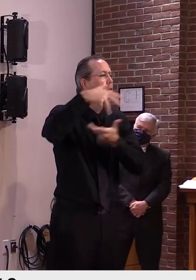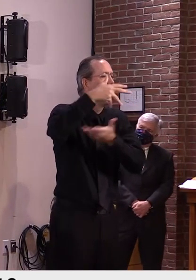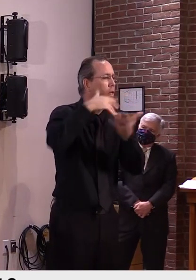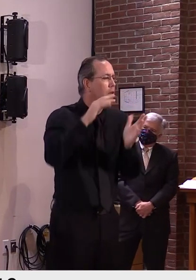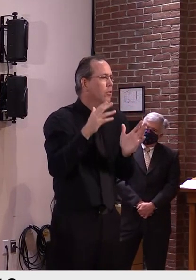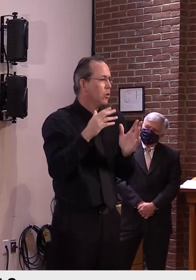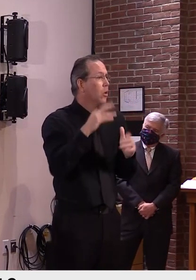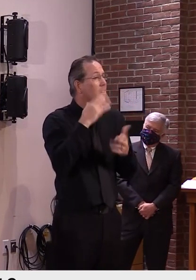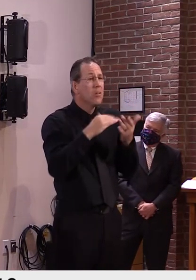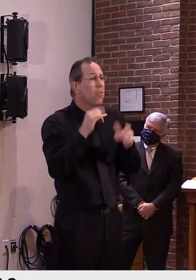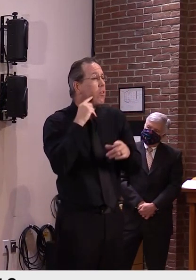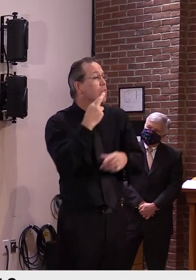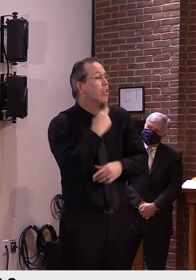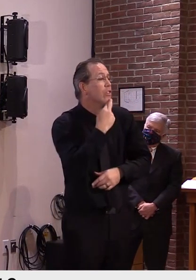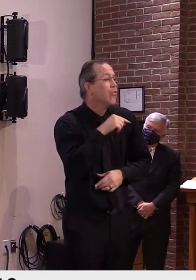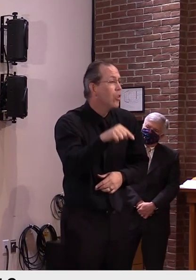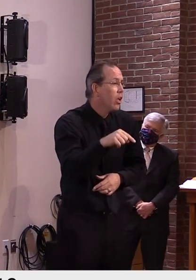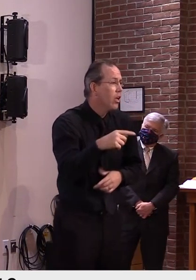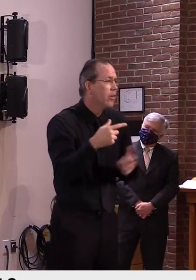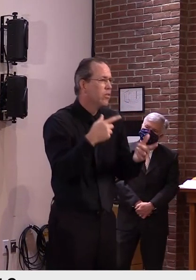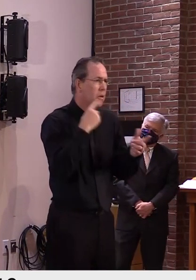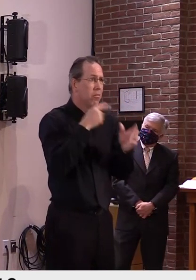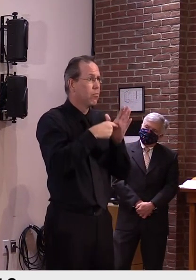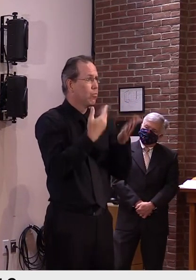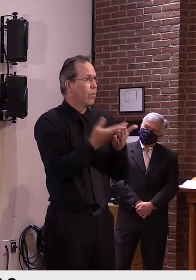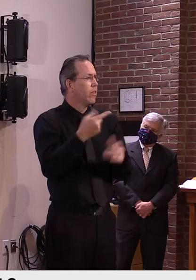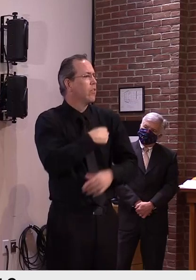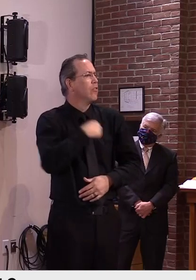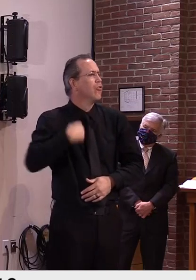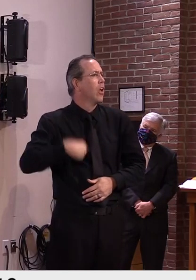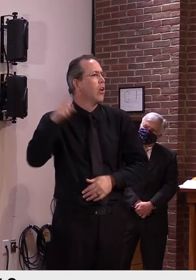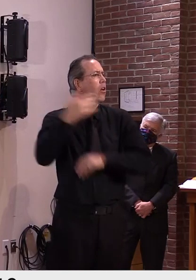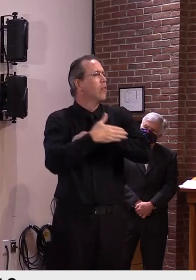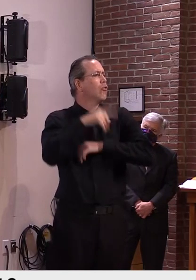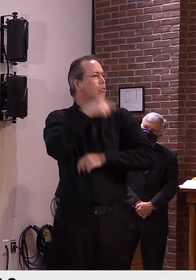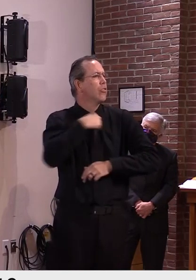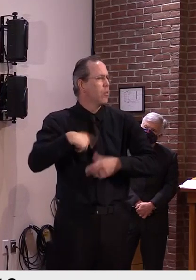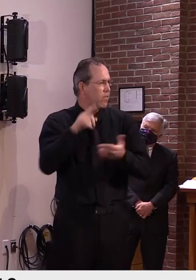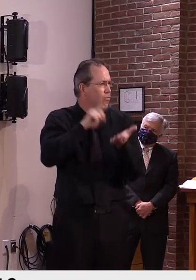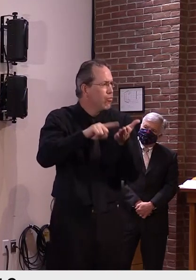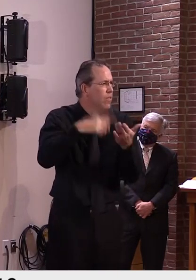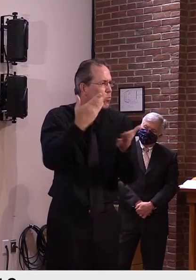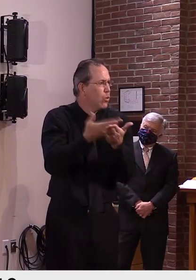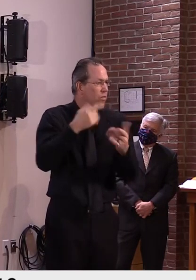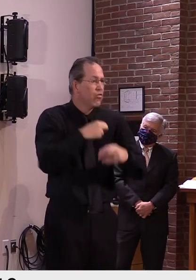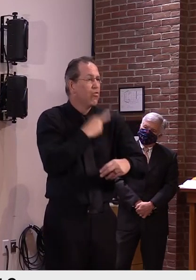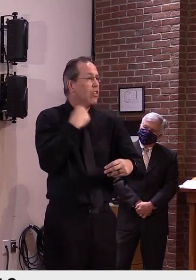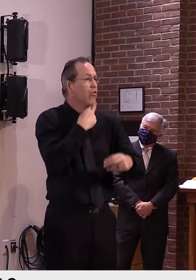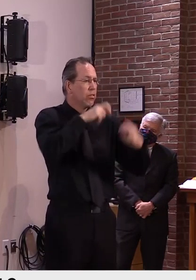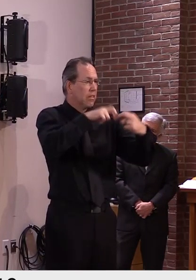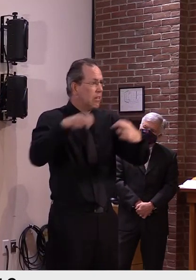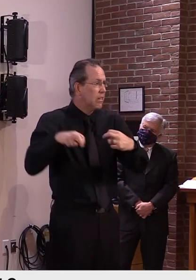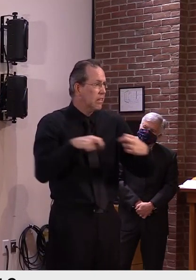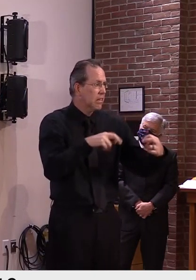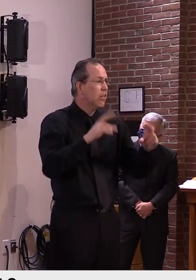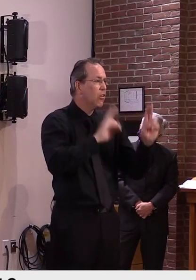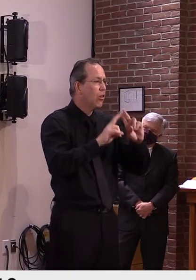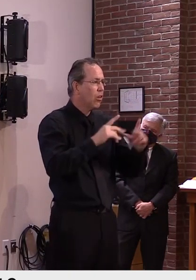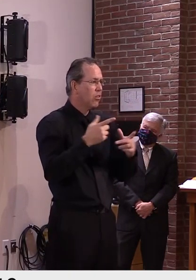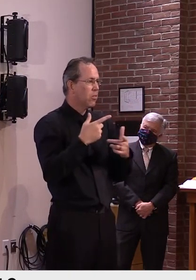that aerosols still may play a significant role, just not maybe as high a proportion as the large respiratory